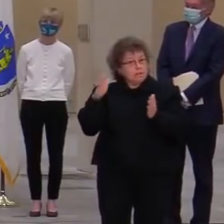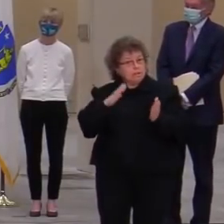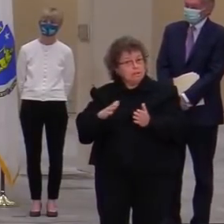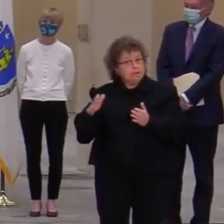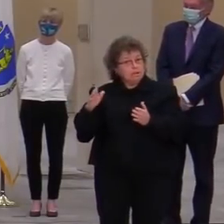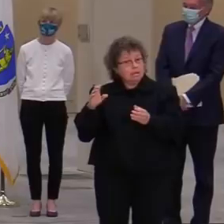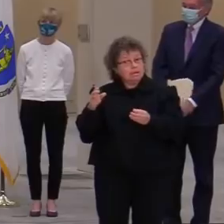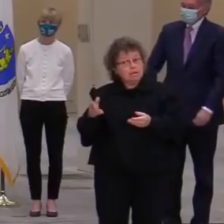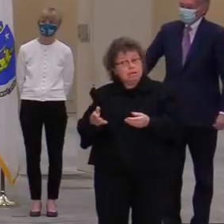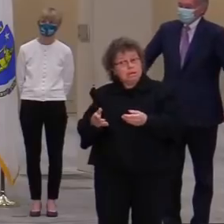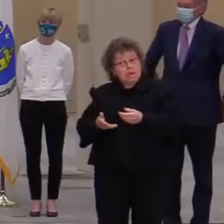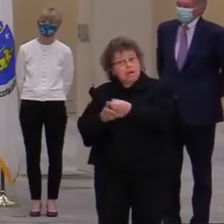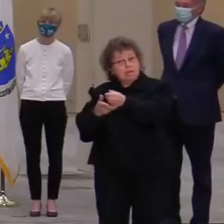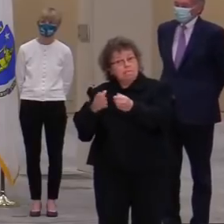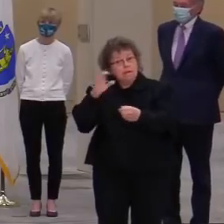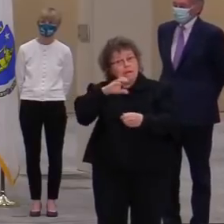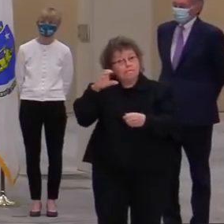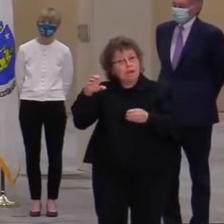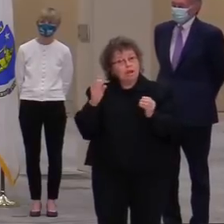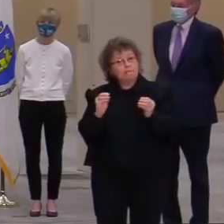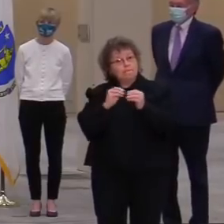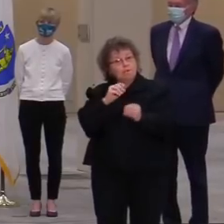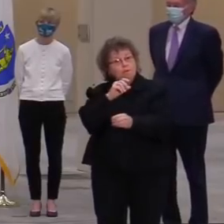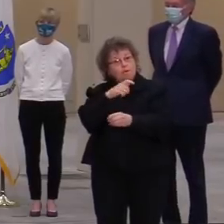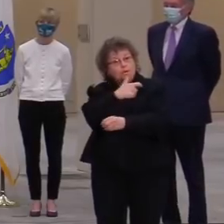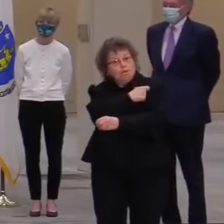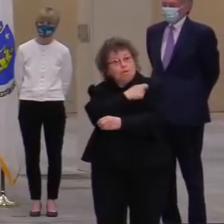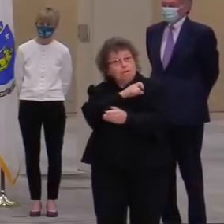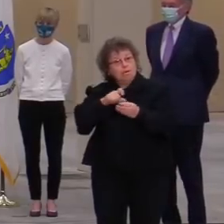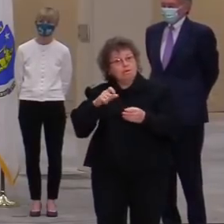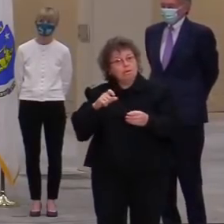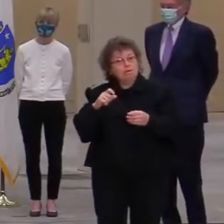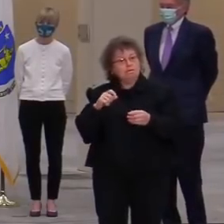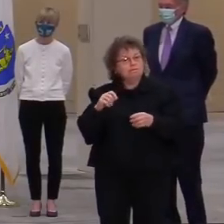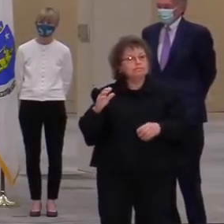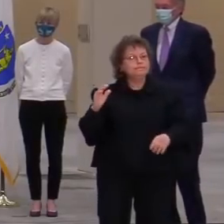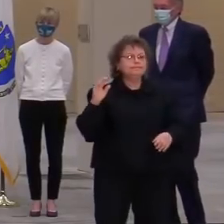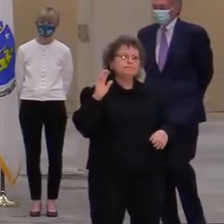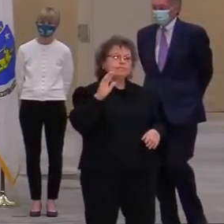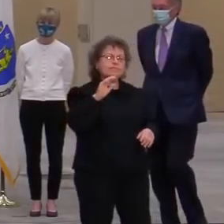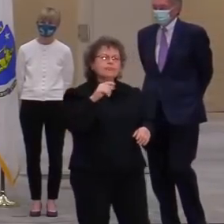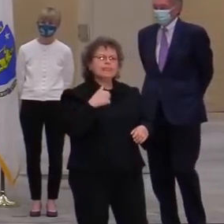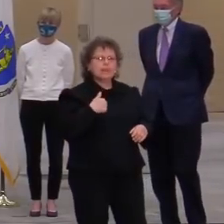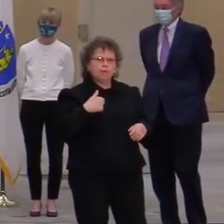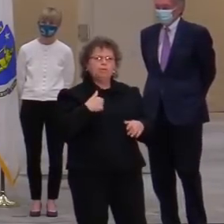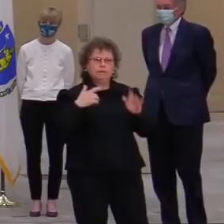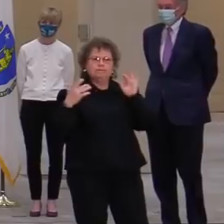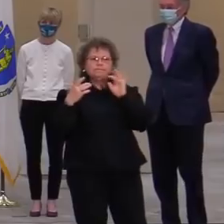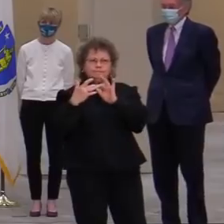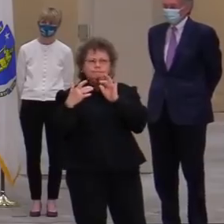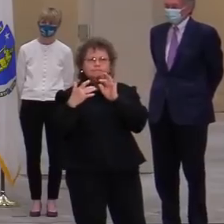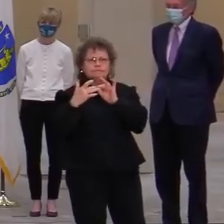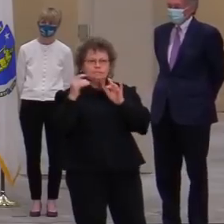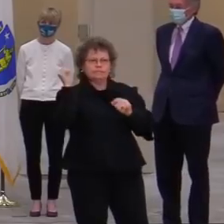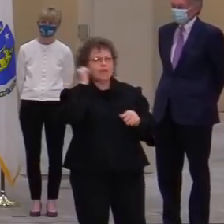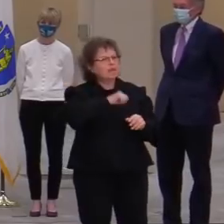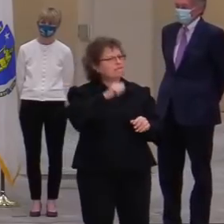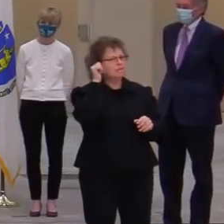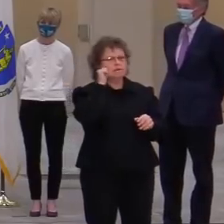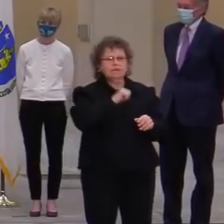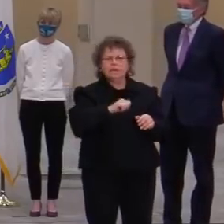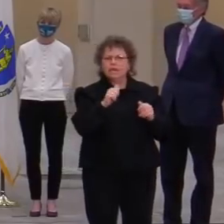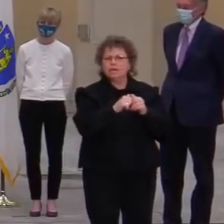So first of all, we're pretty much in daily contact with the healthcare and public health community down on the